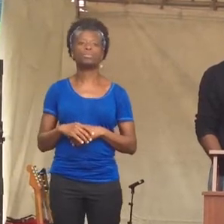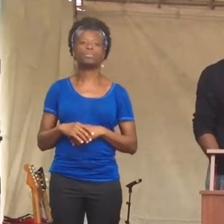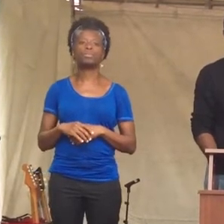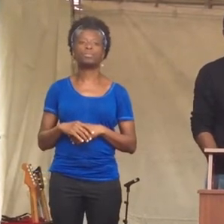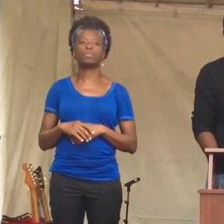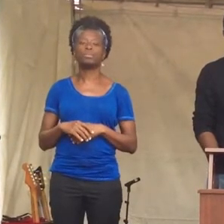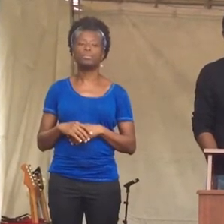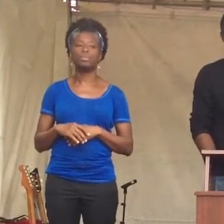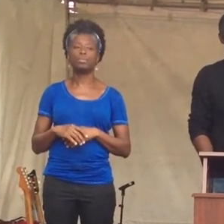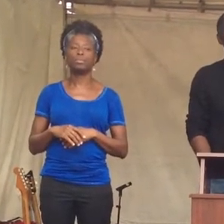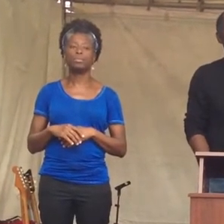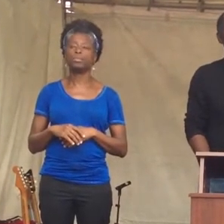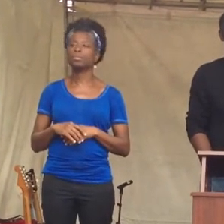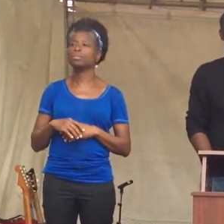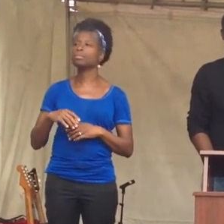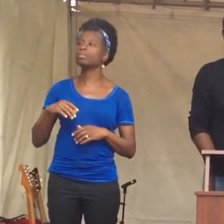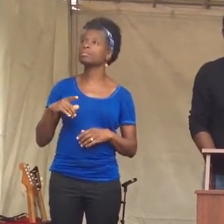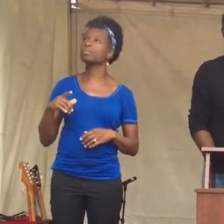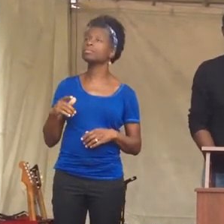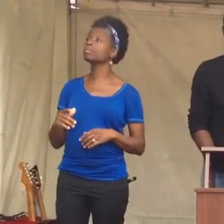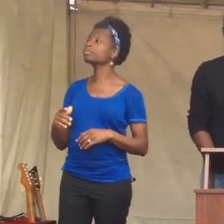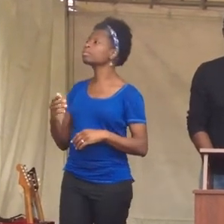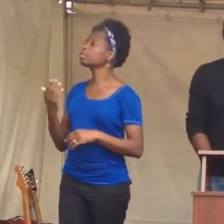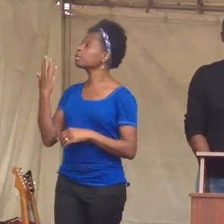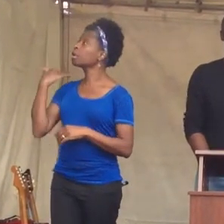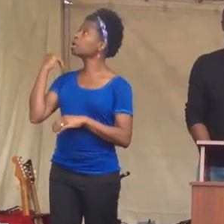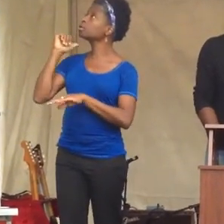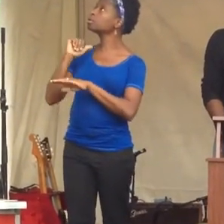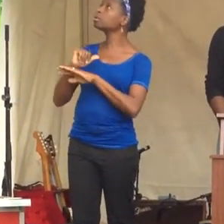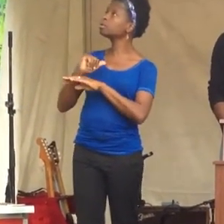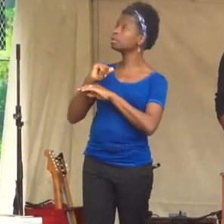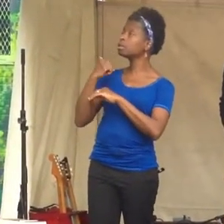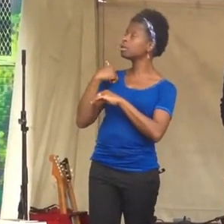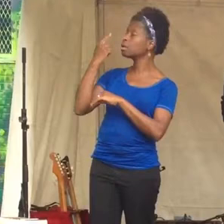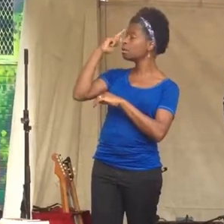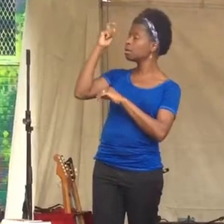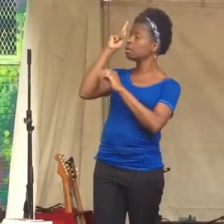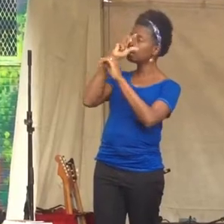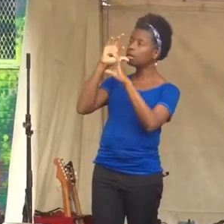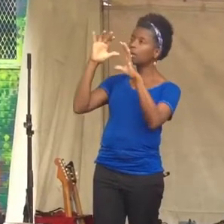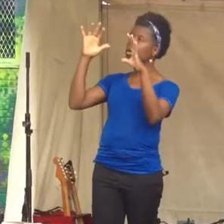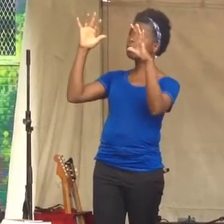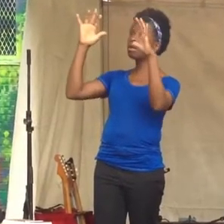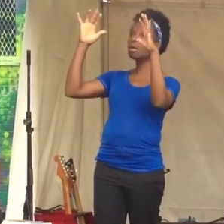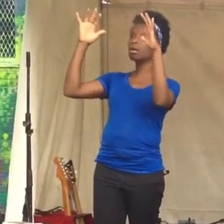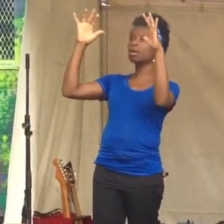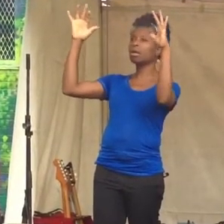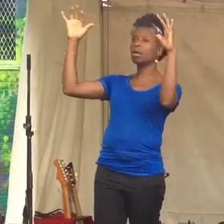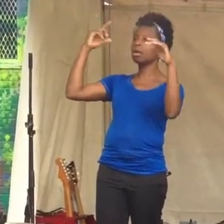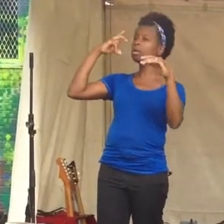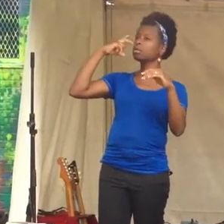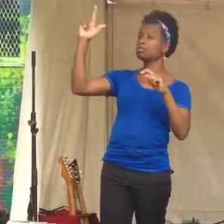Hill. I dreamed I saw Big Paul last